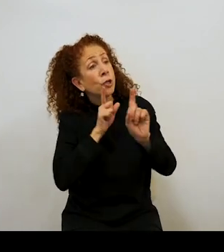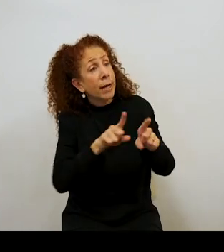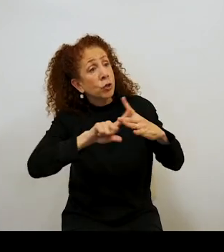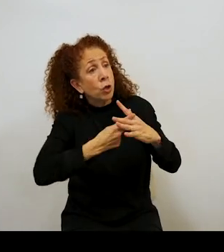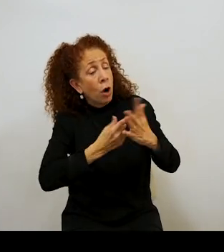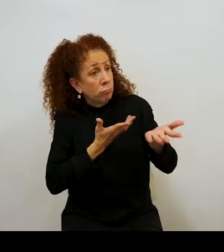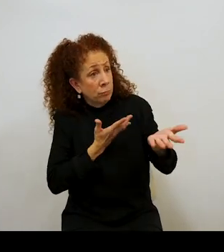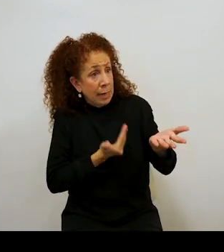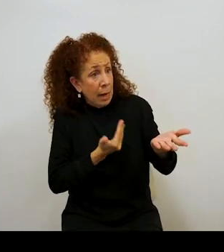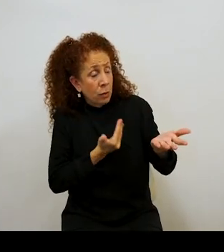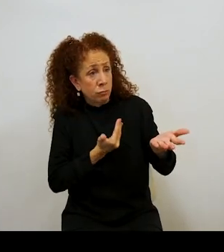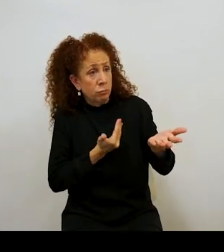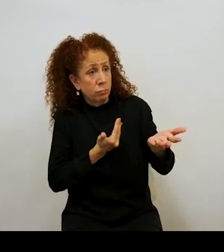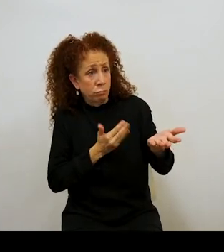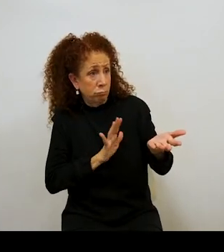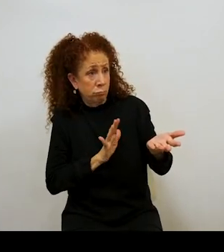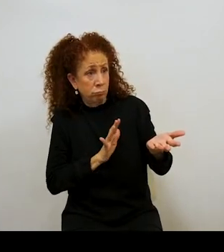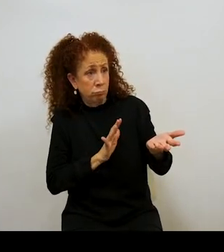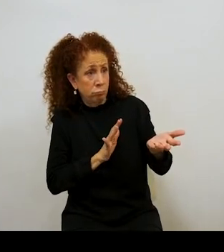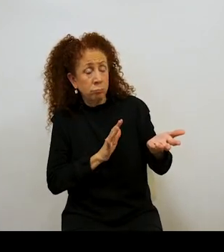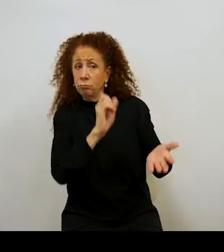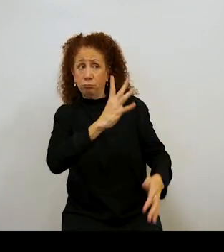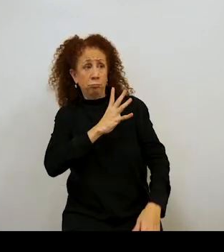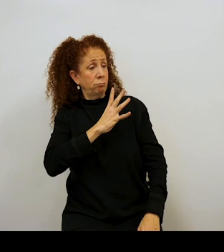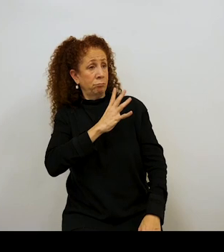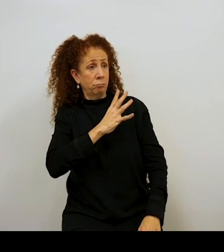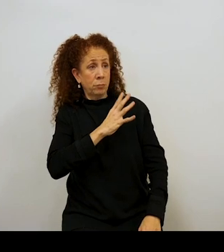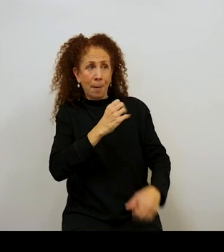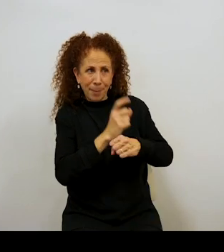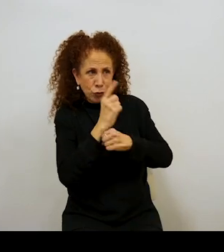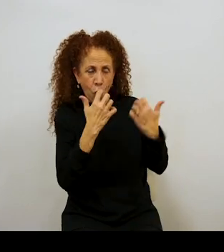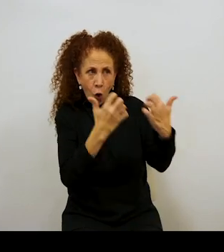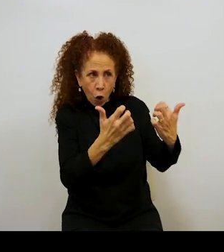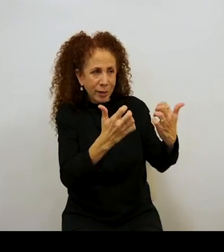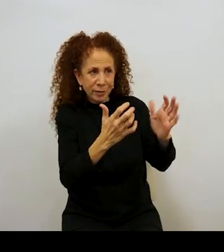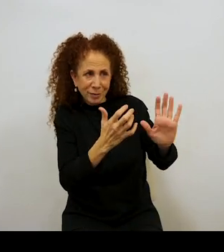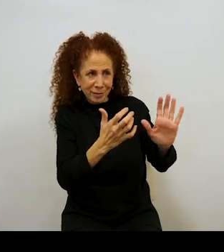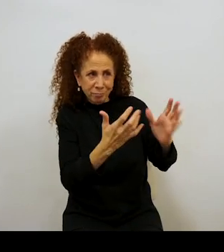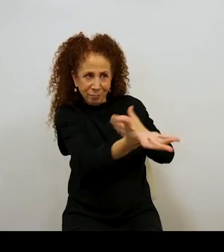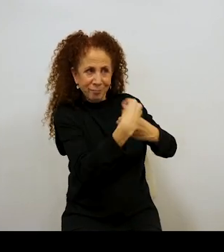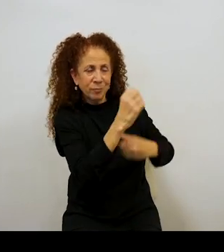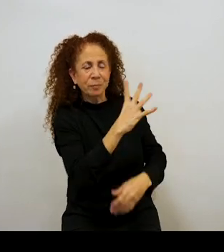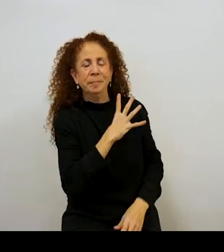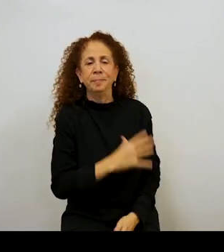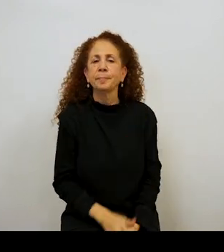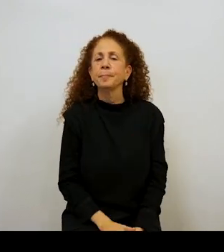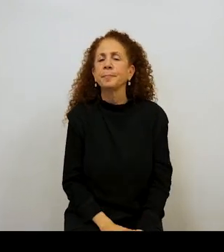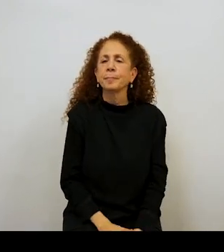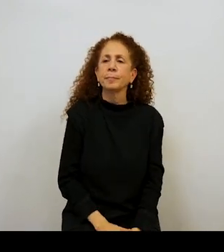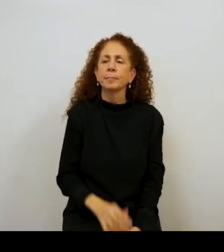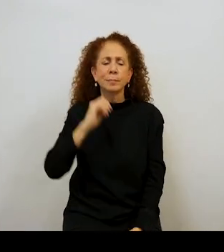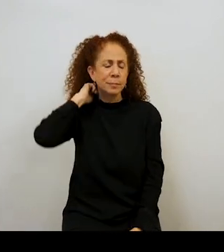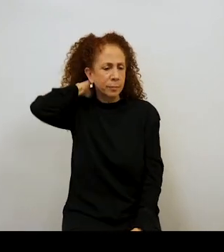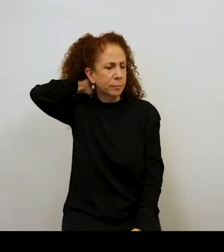was wondering if, are we going to... Okay, good. Yes, I just don't want to make sure that the audience doesn't get totally cut off. So, I